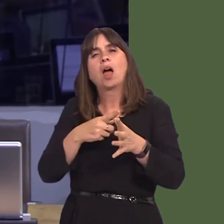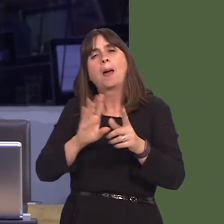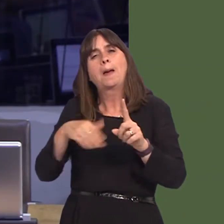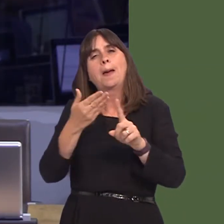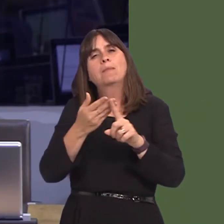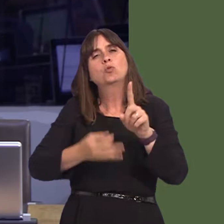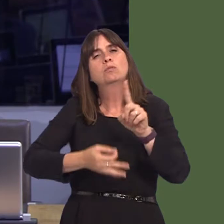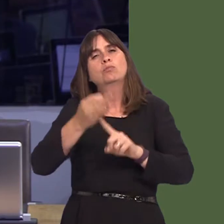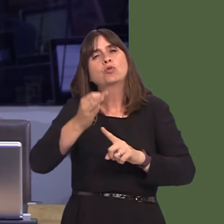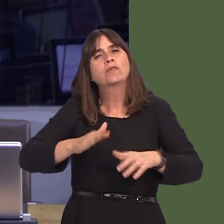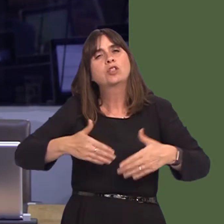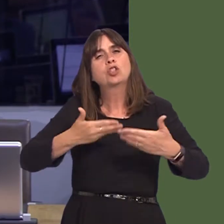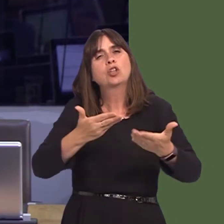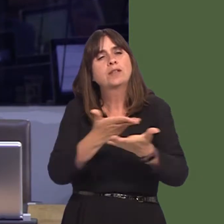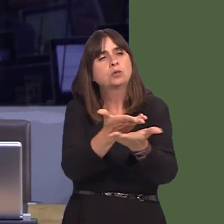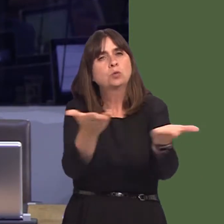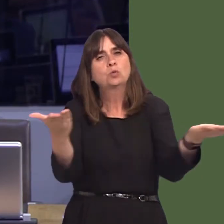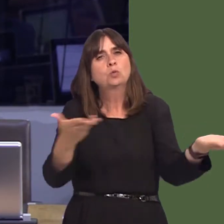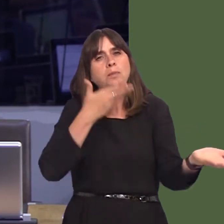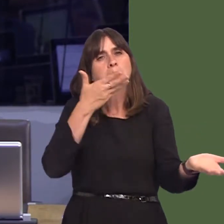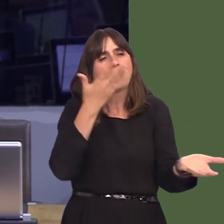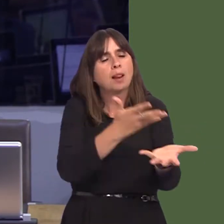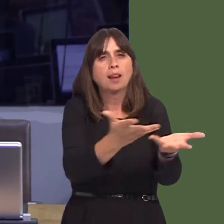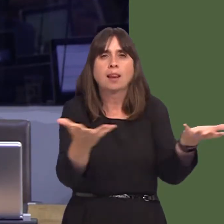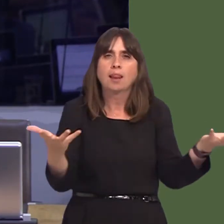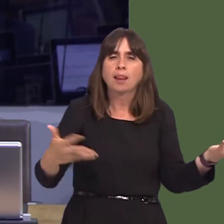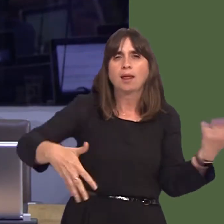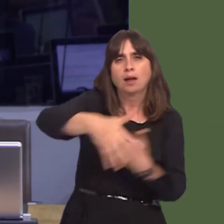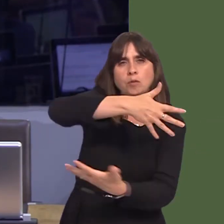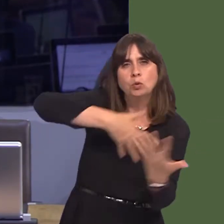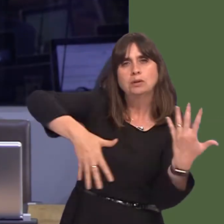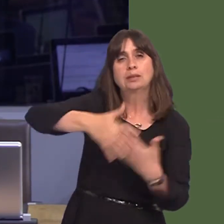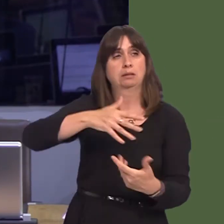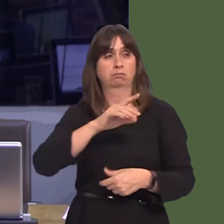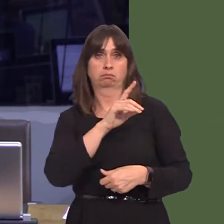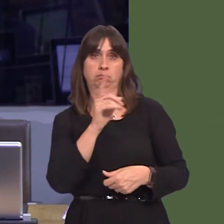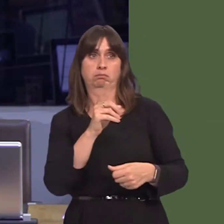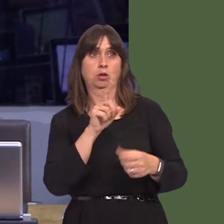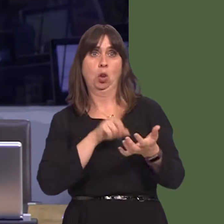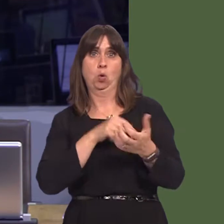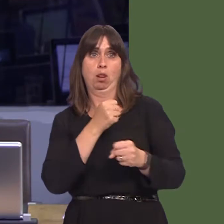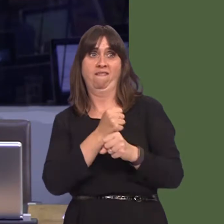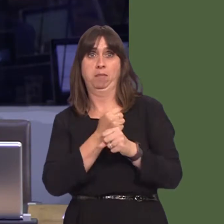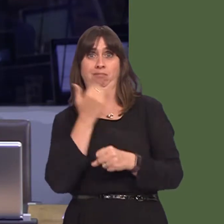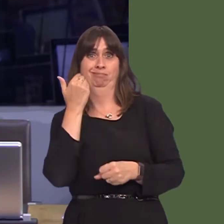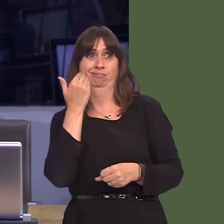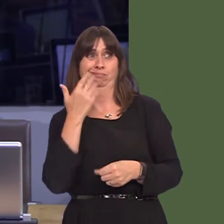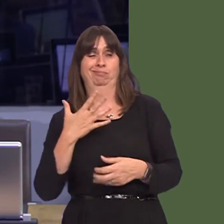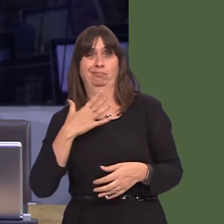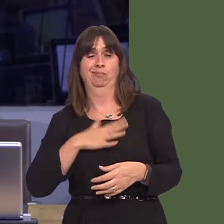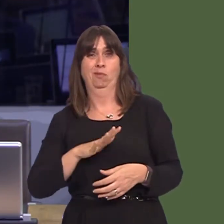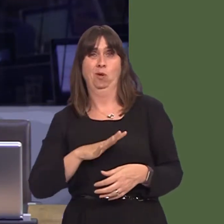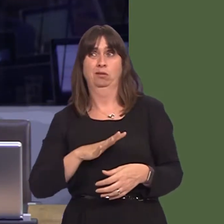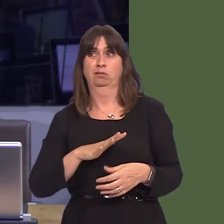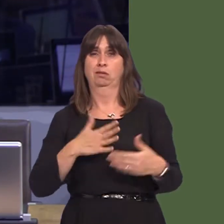in the community, and that is the foundation of an announcement made by the government earlier this week in bringing health and